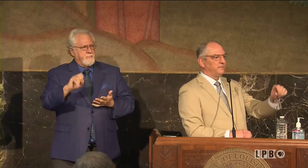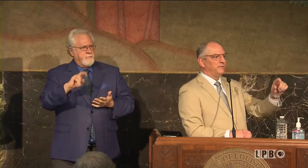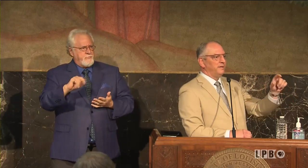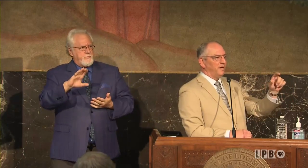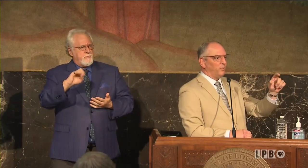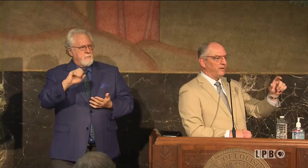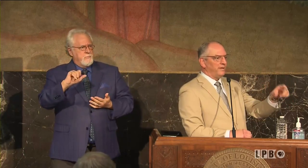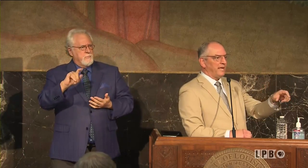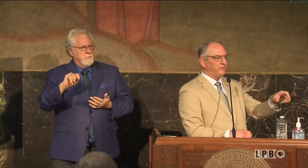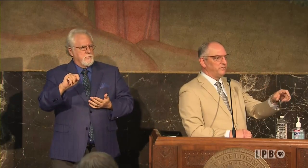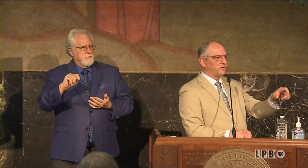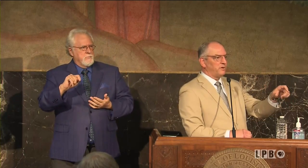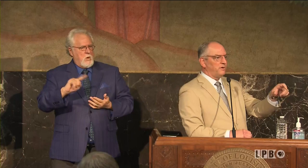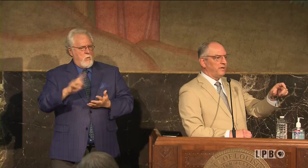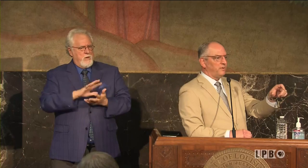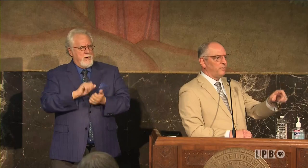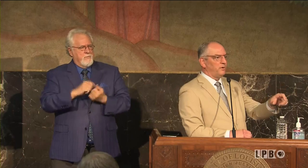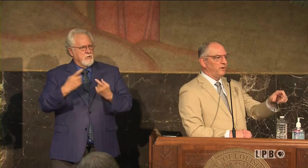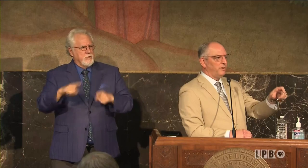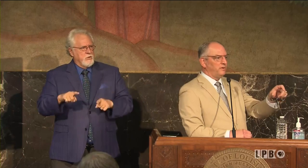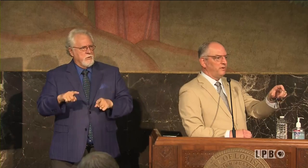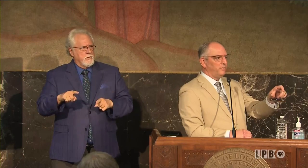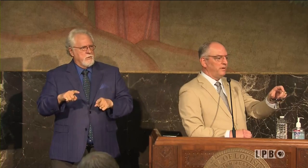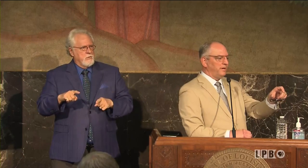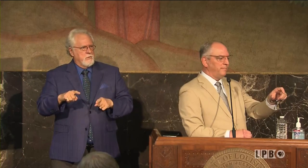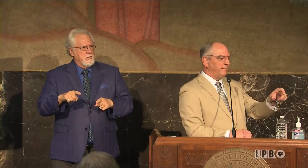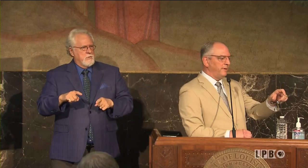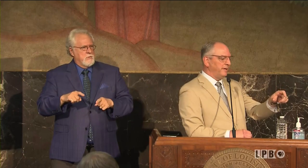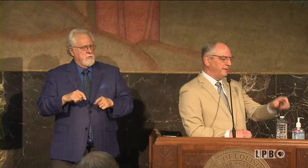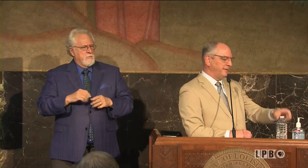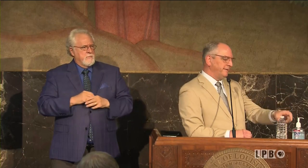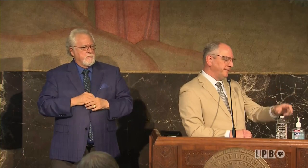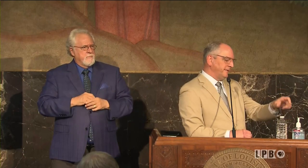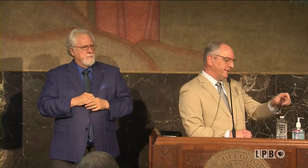coast where the damages occurred in order to